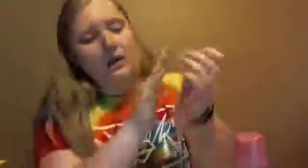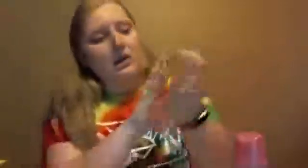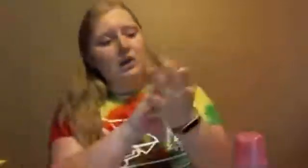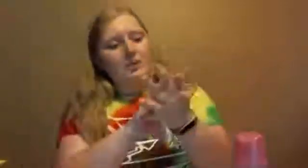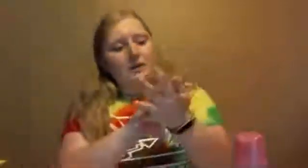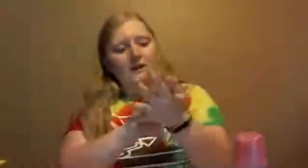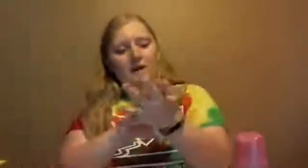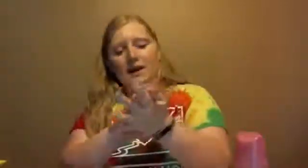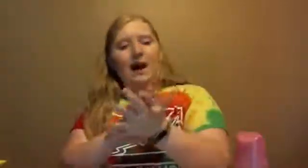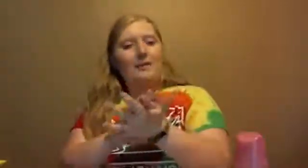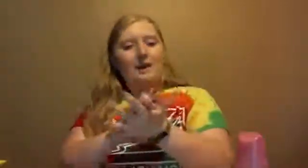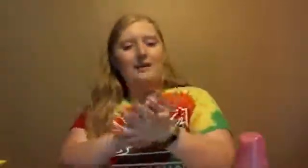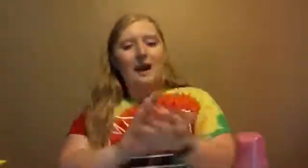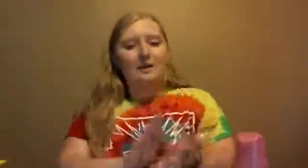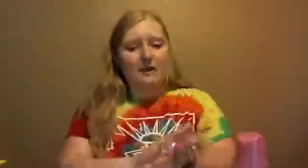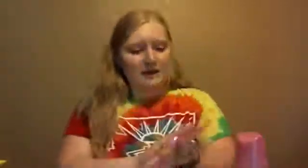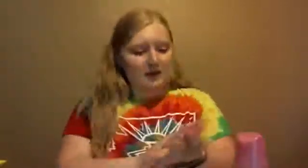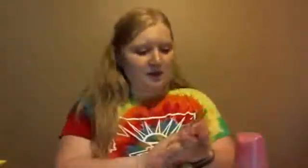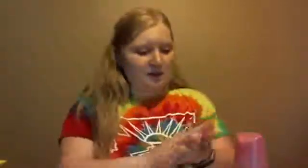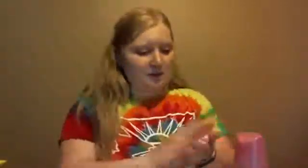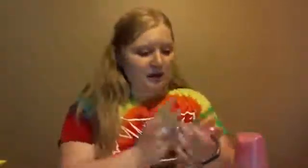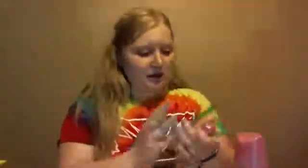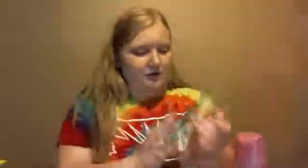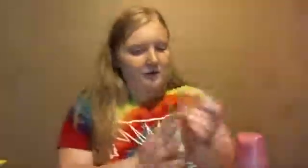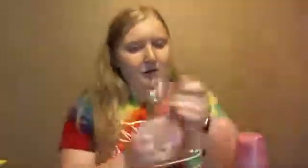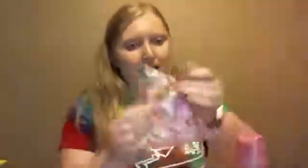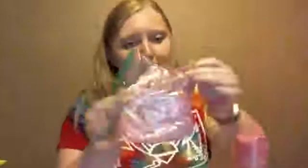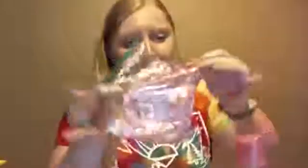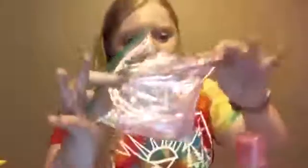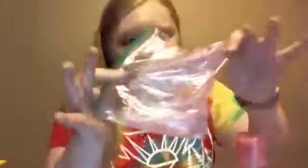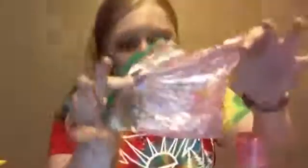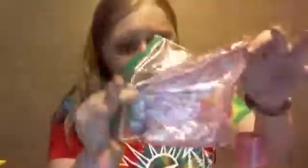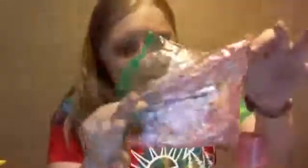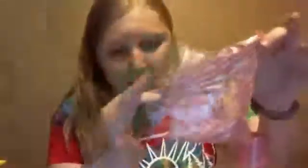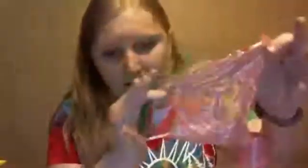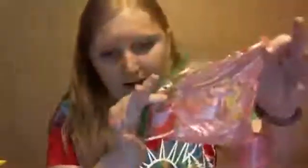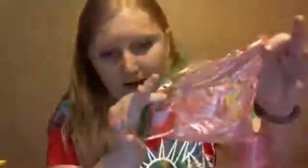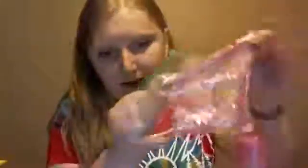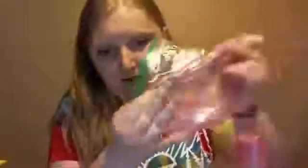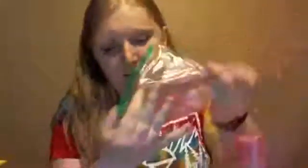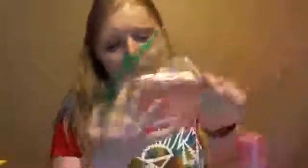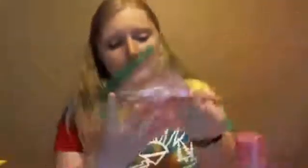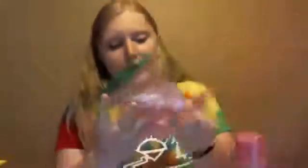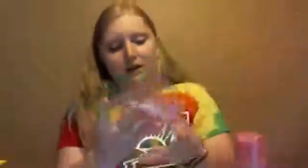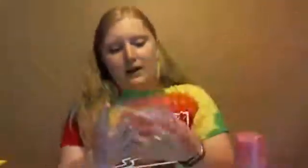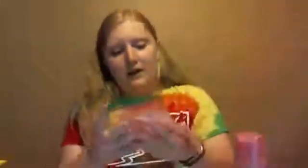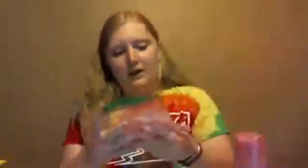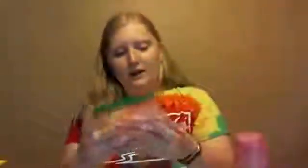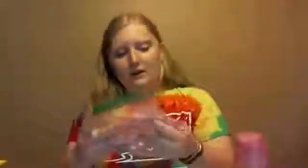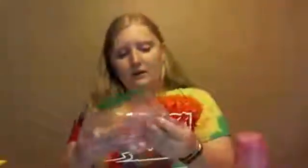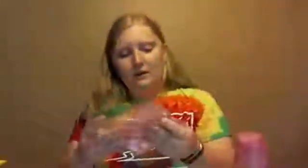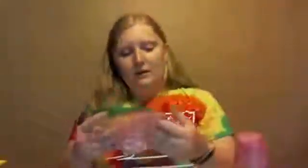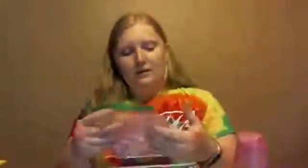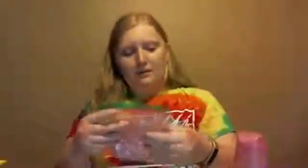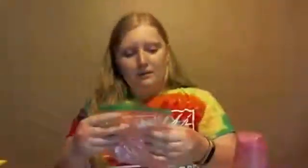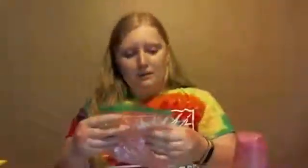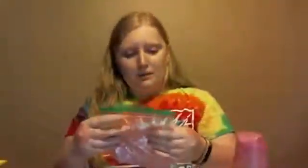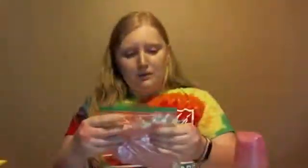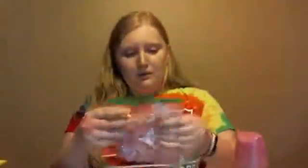You could put those in the comments. I want to see you guys' pictures if you guys make some sensory bags like these at home with all the colors. So